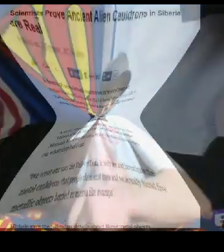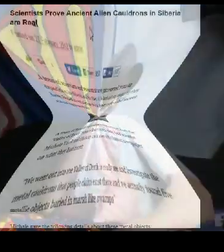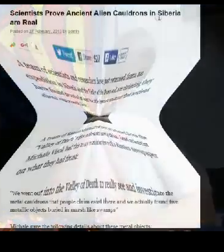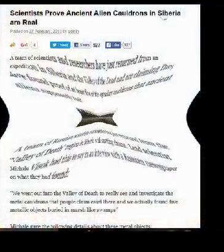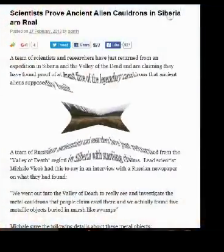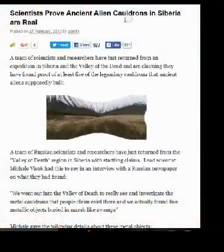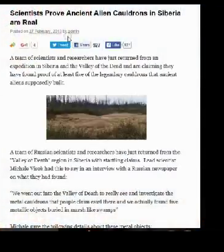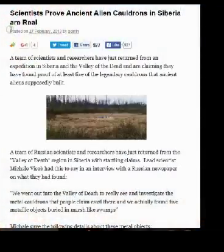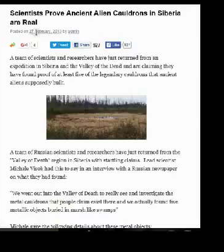very